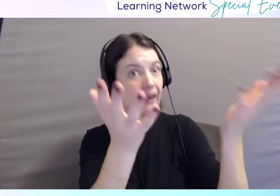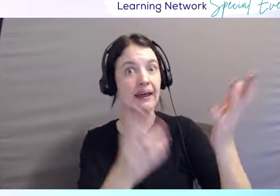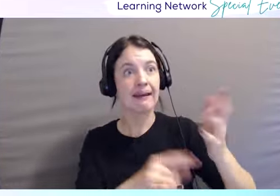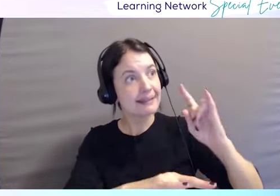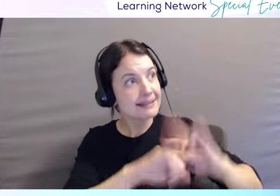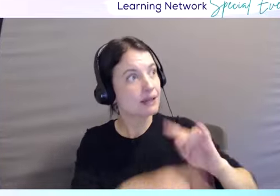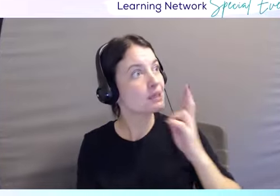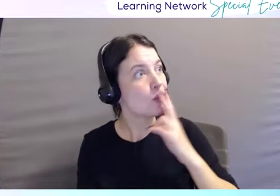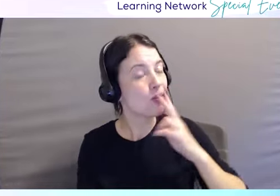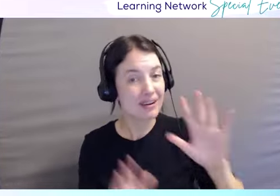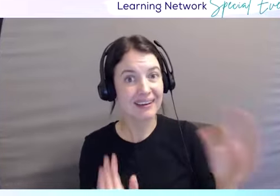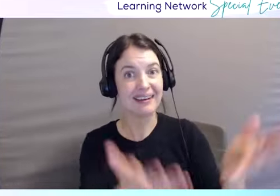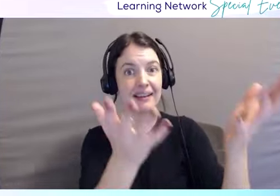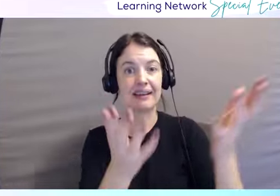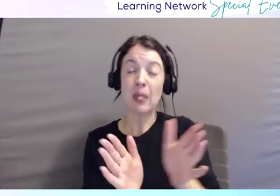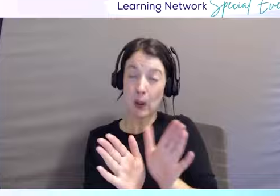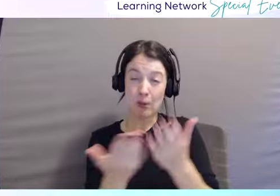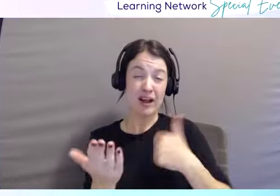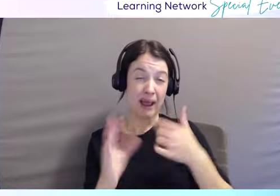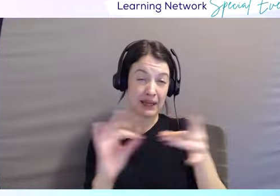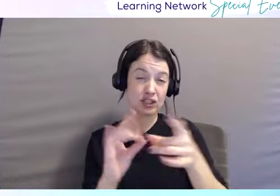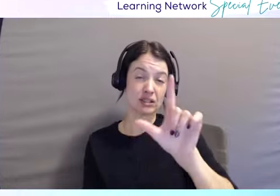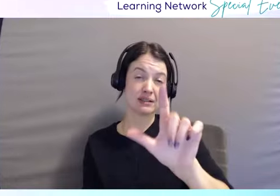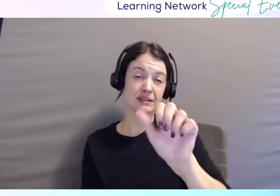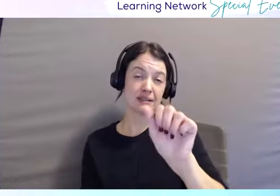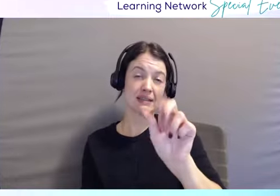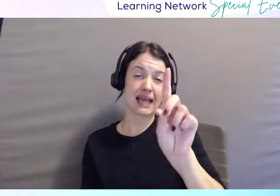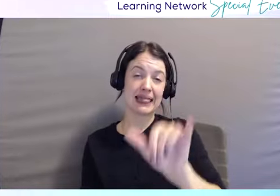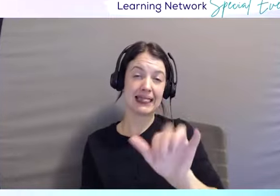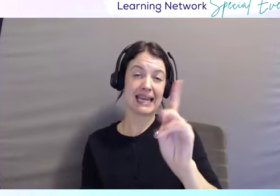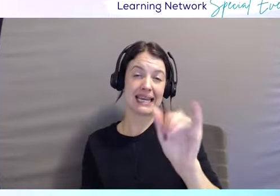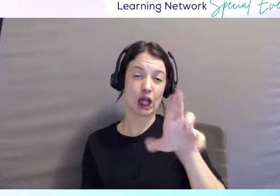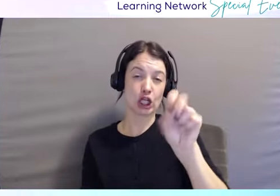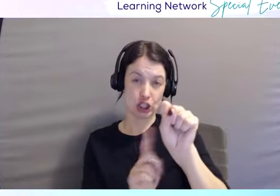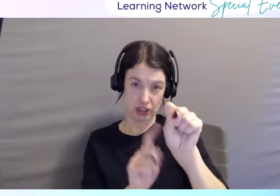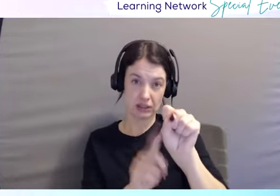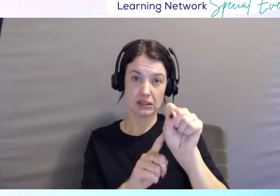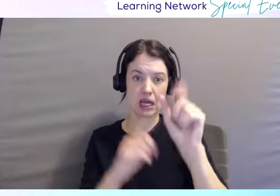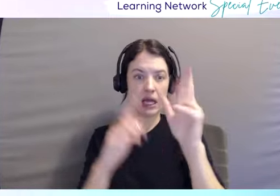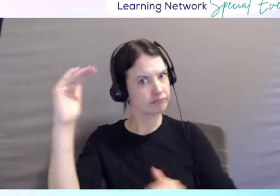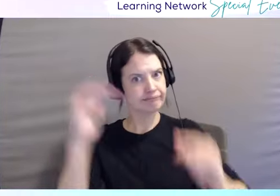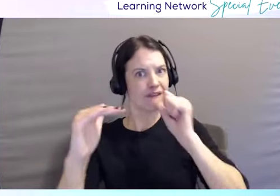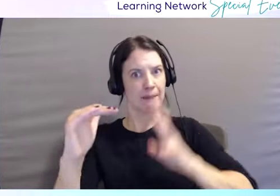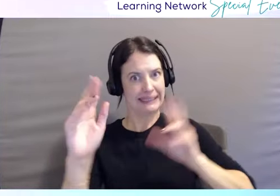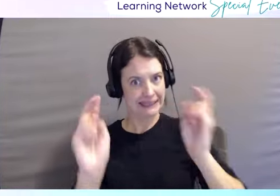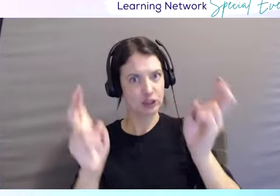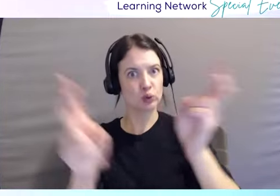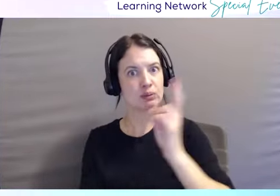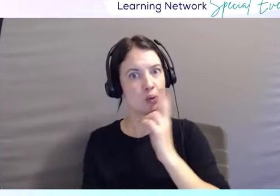The Lady Killer's book, Why Smoking is a Feminist Issue, was published in the late 70s, and it is as true today as